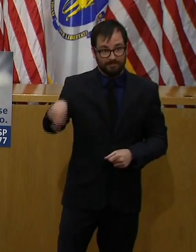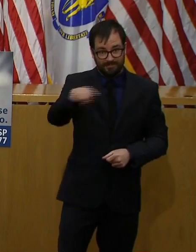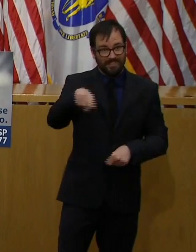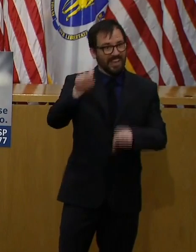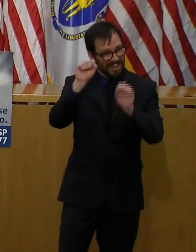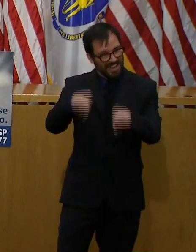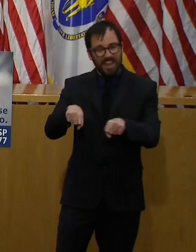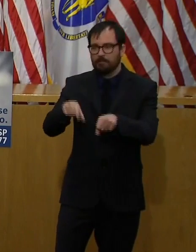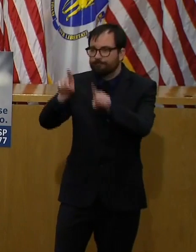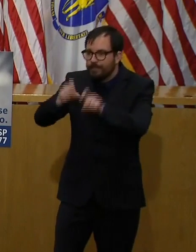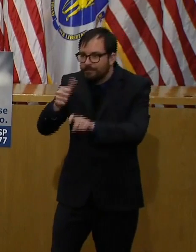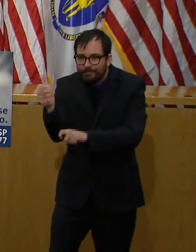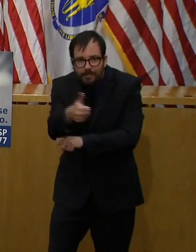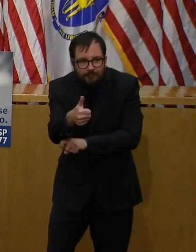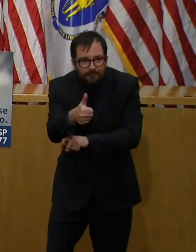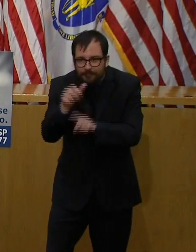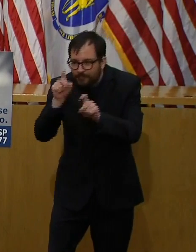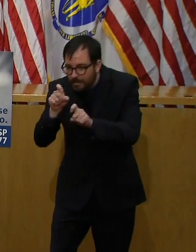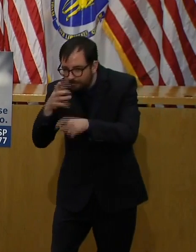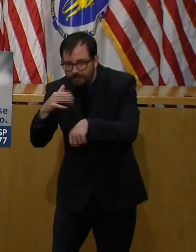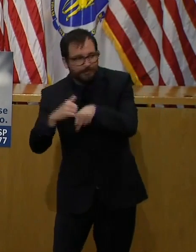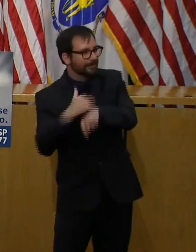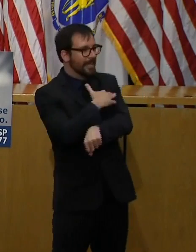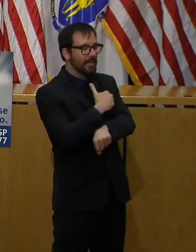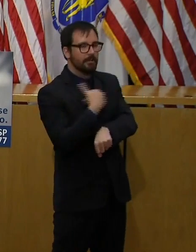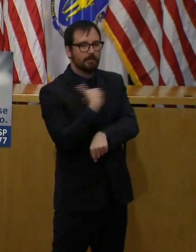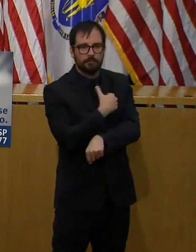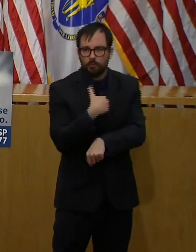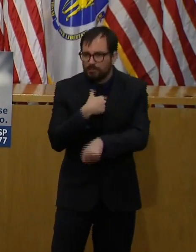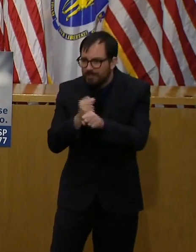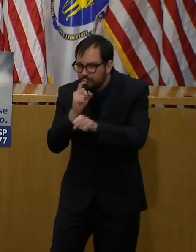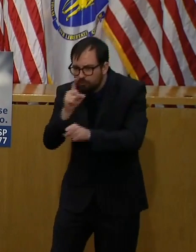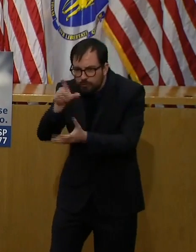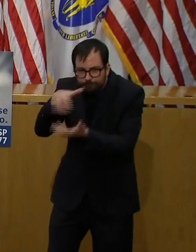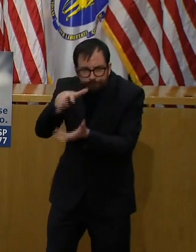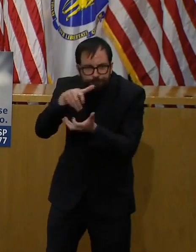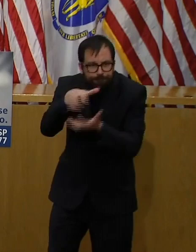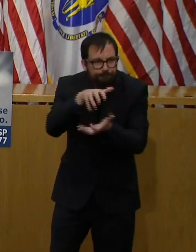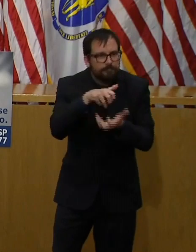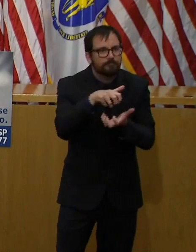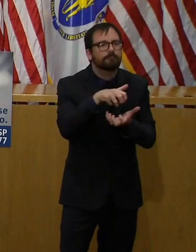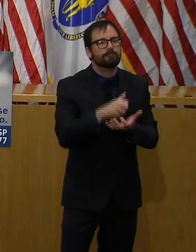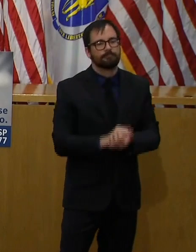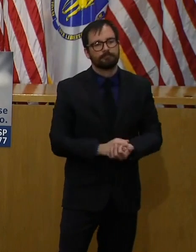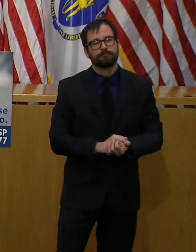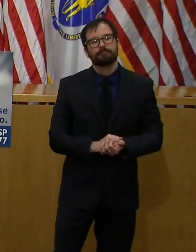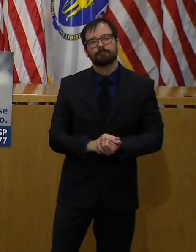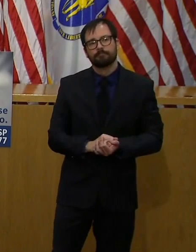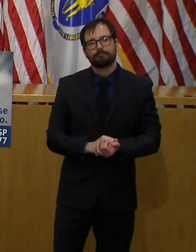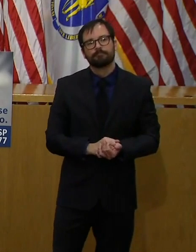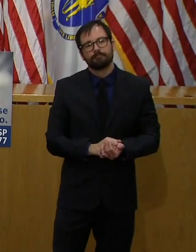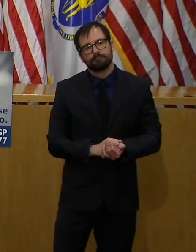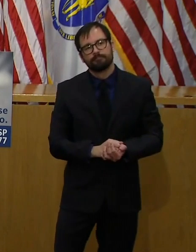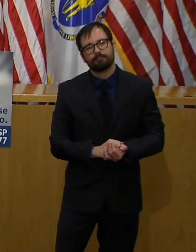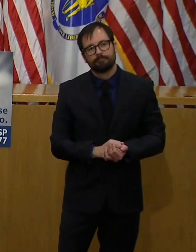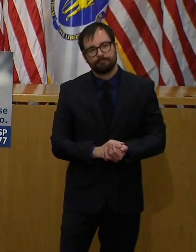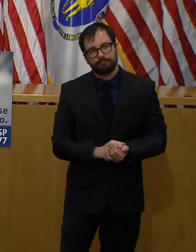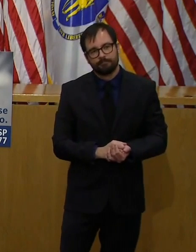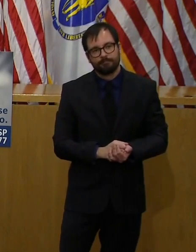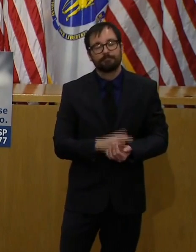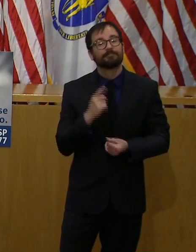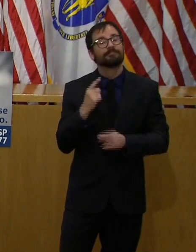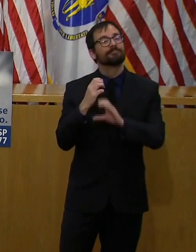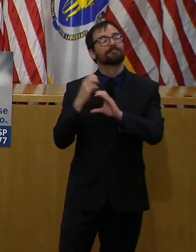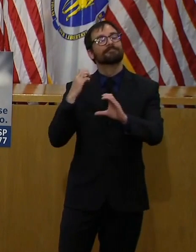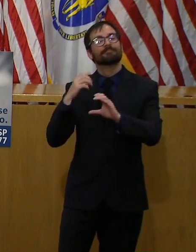testing at state-operated large congregate care centers, such as two public health hospitals,